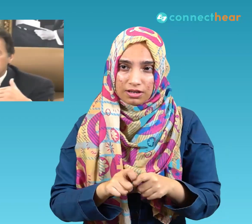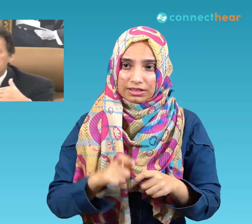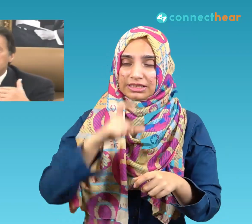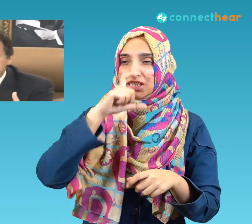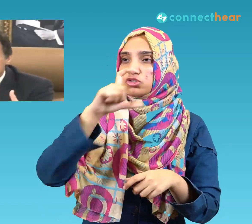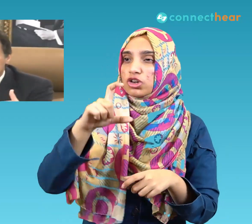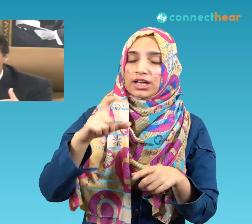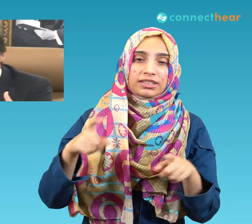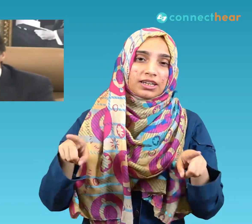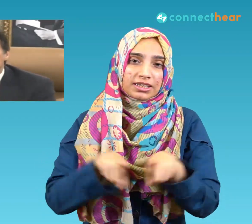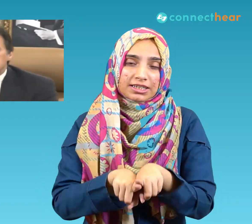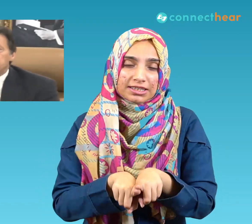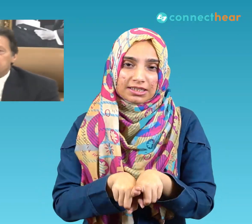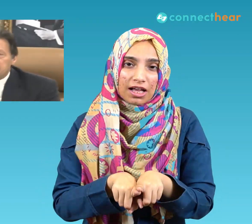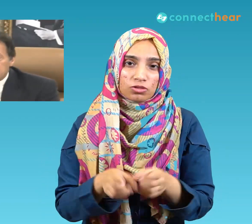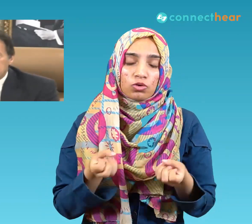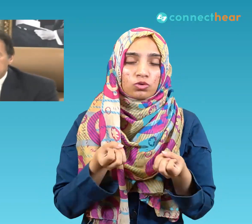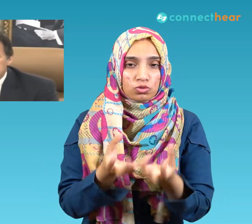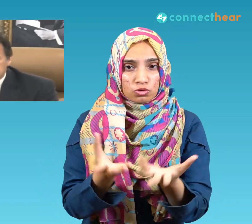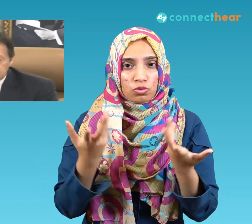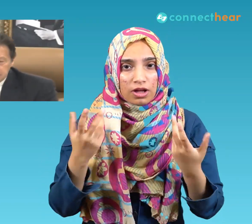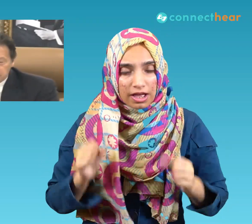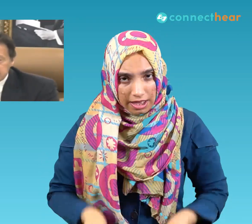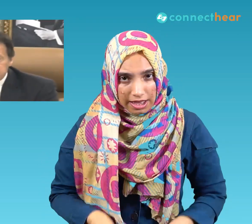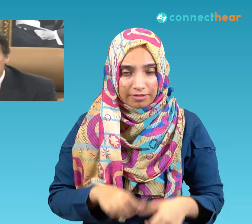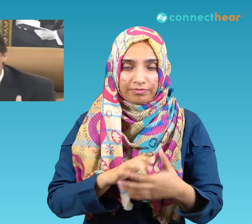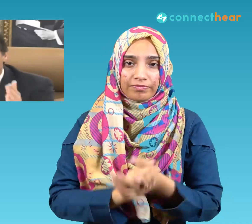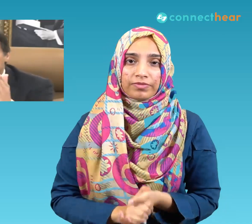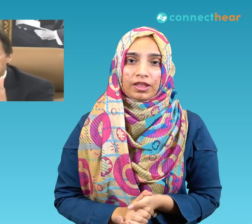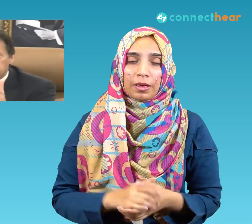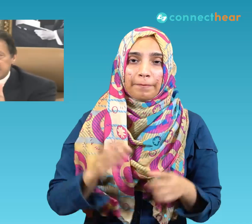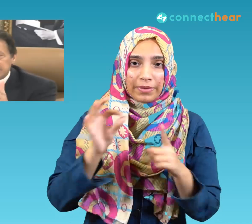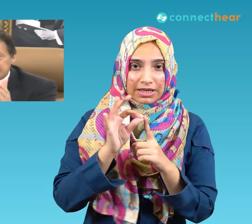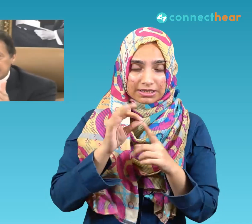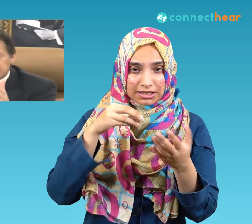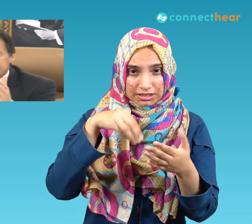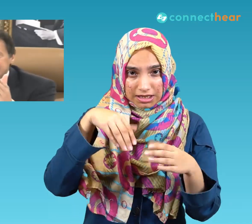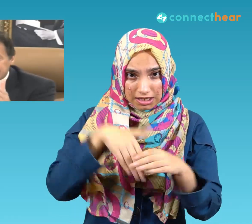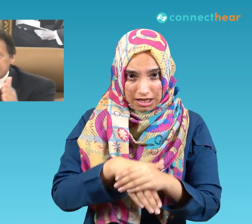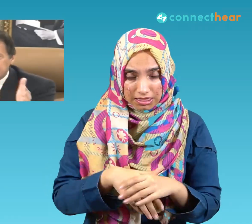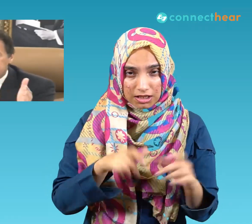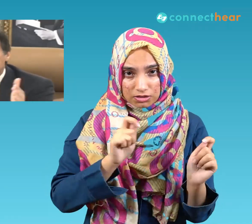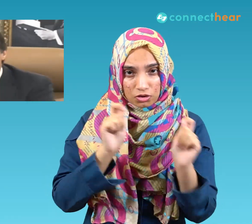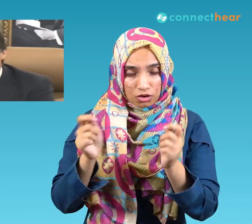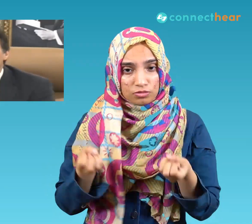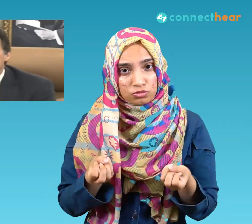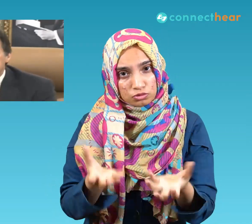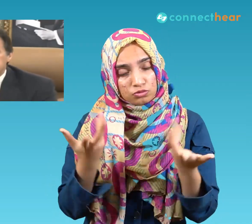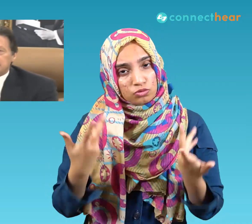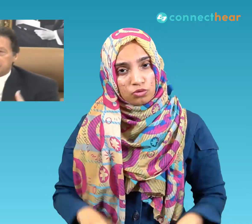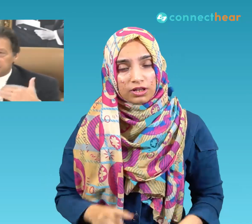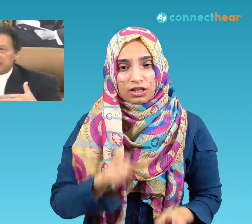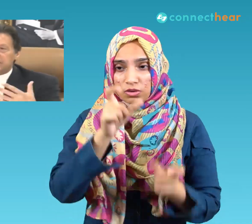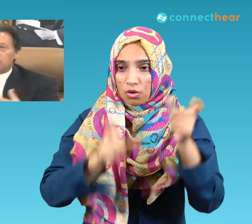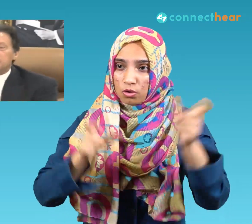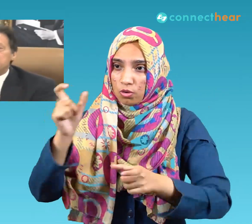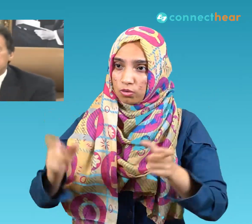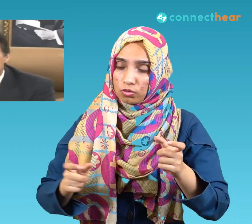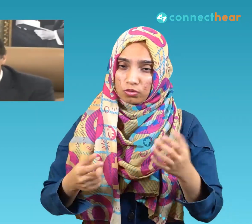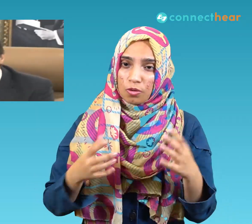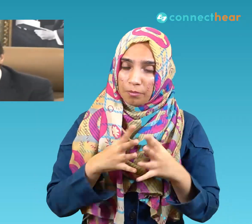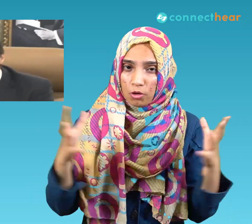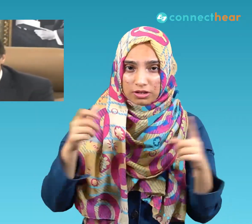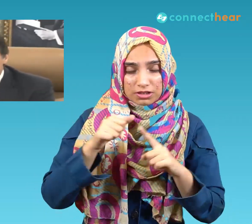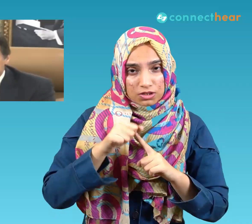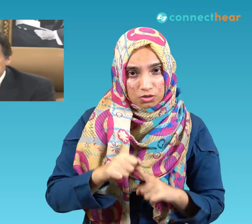digitalization of Pakistan, improving our e-commerce. So we need skilled labor for that. So that's also part